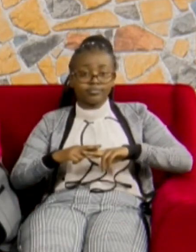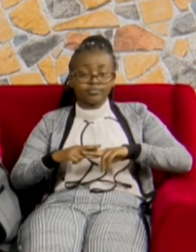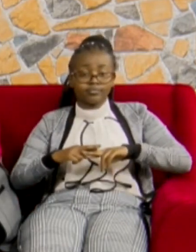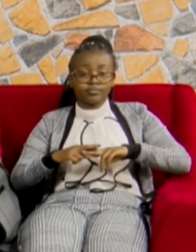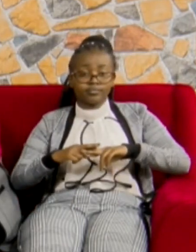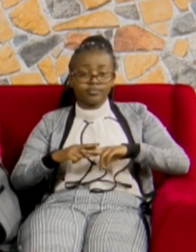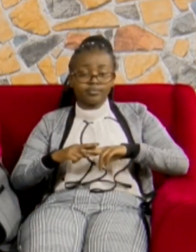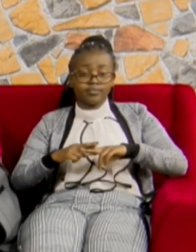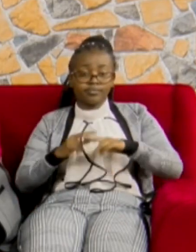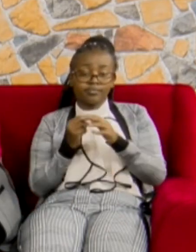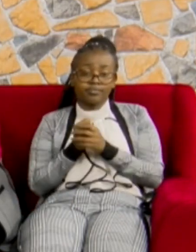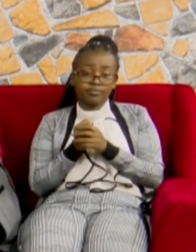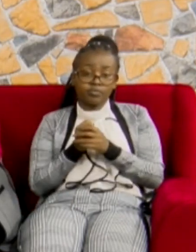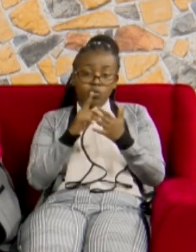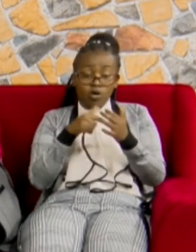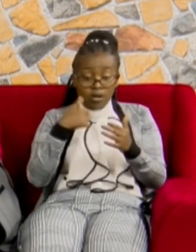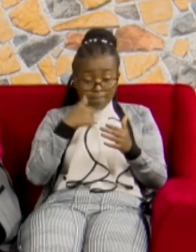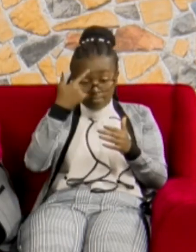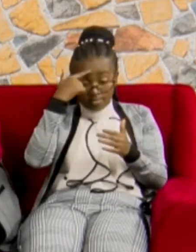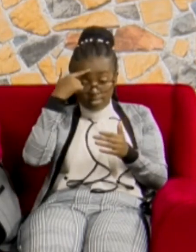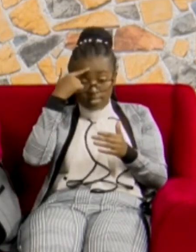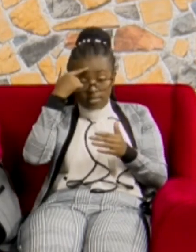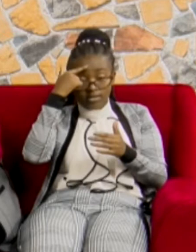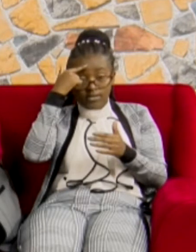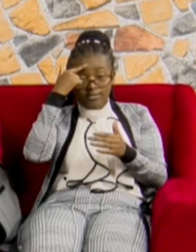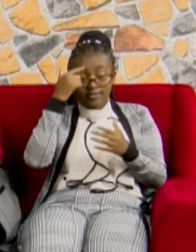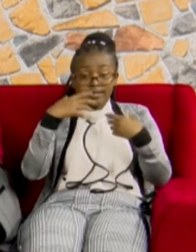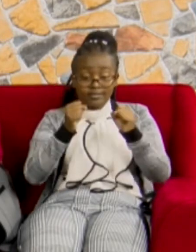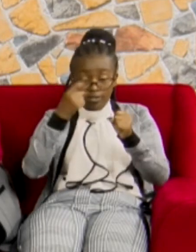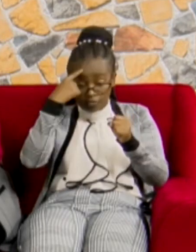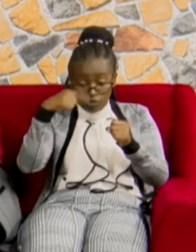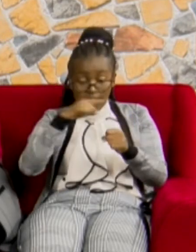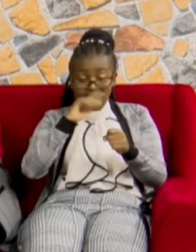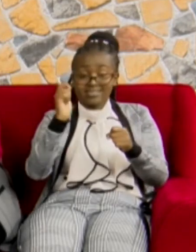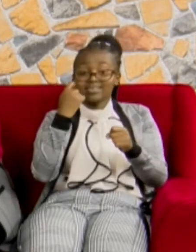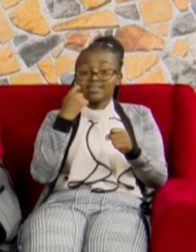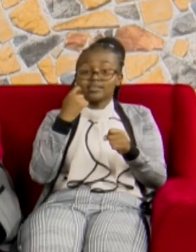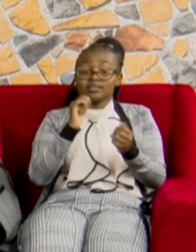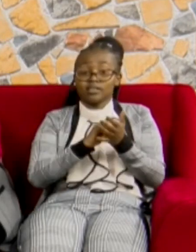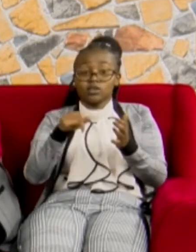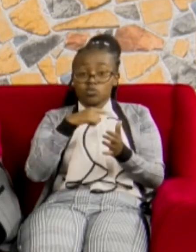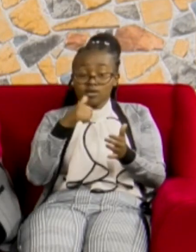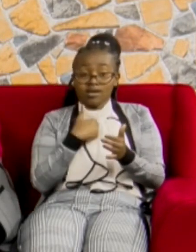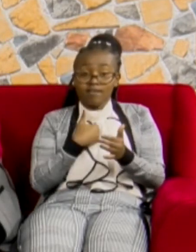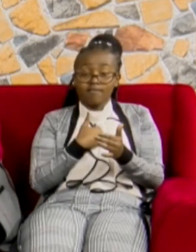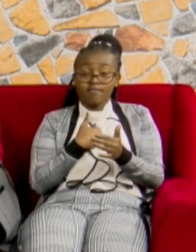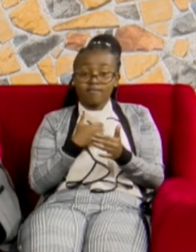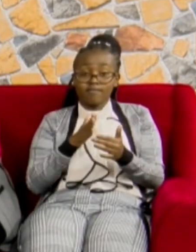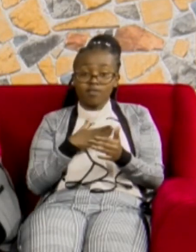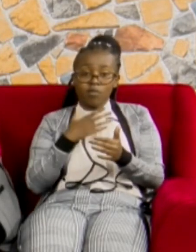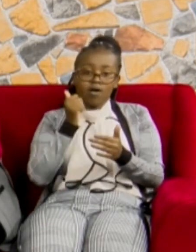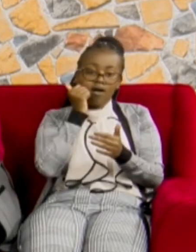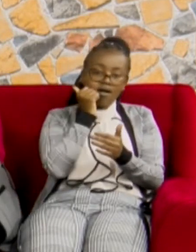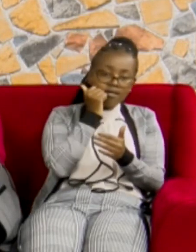And what I think is a strength for us in Kenya is that we have our